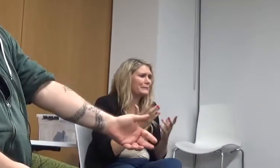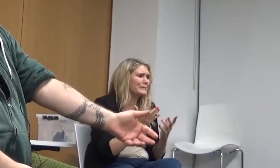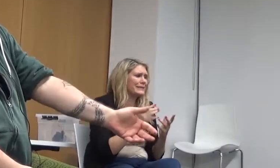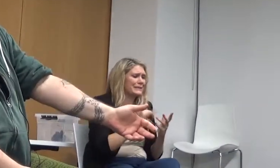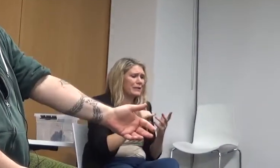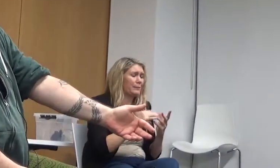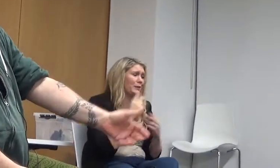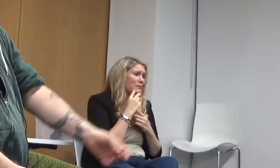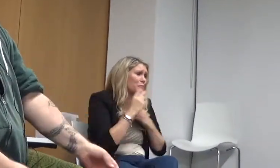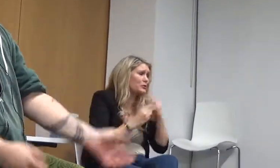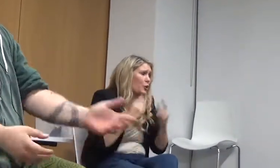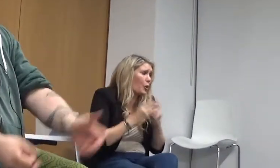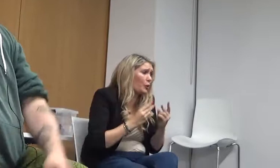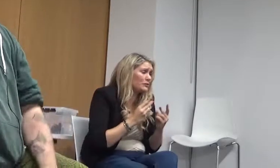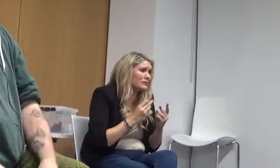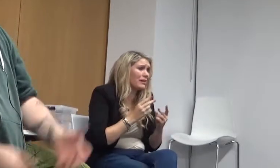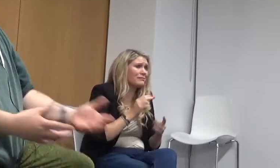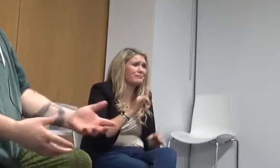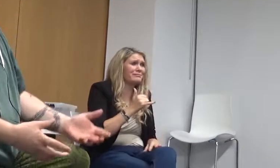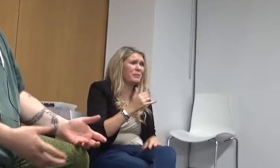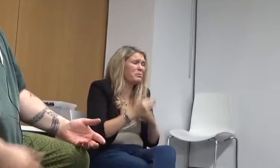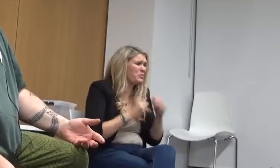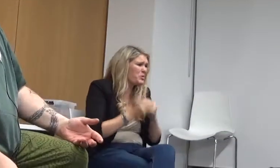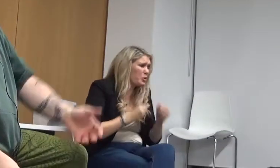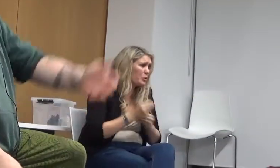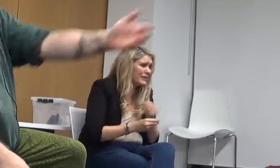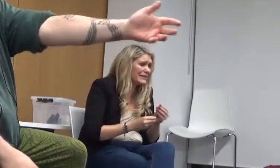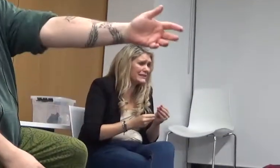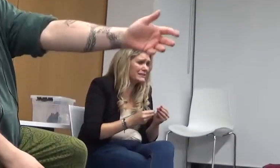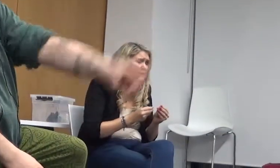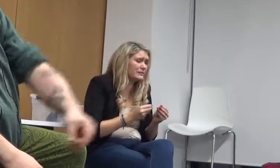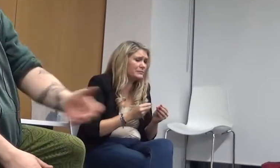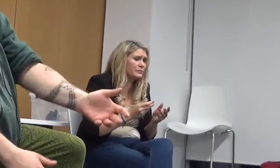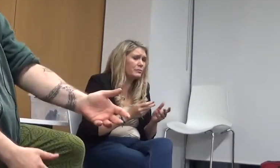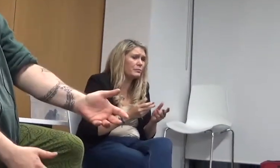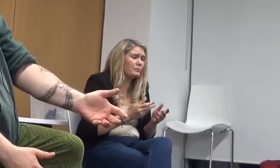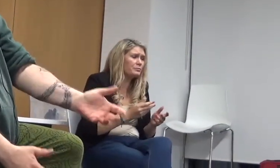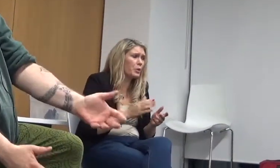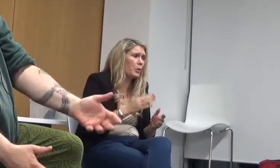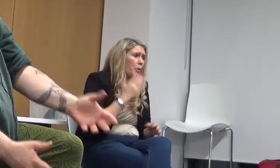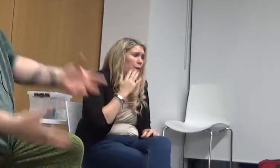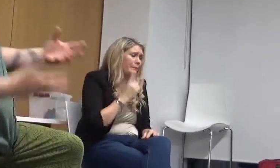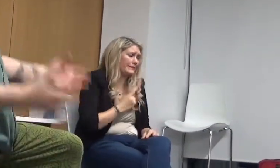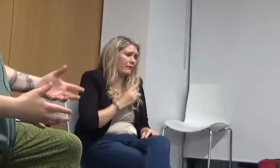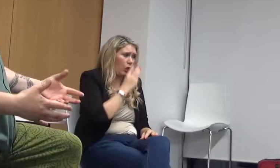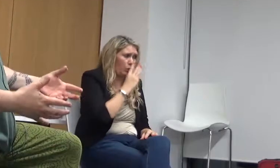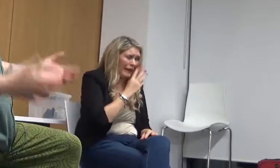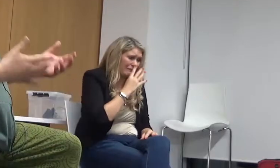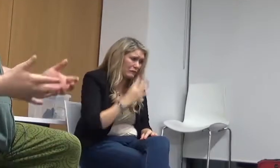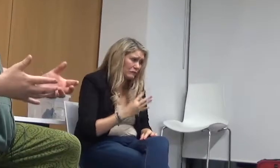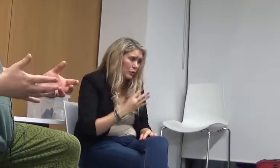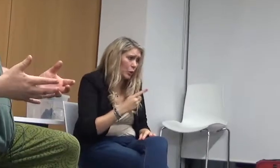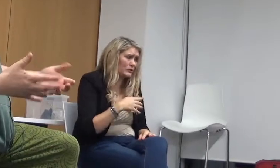it was songs, and sometimes it was storytelling. So the thing is, when I was sort of 3 or 4, something like that, I just